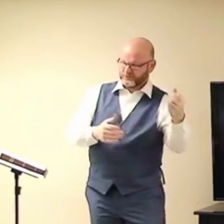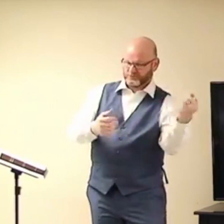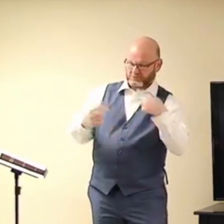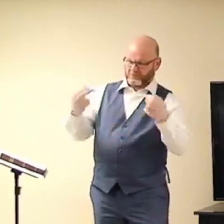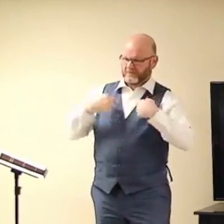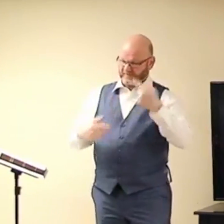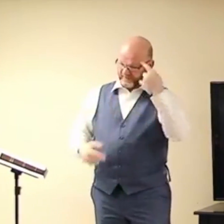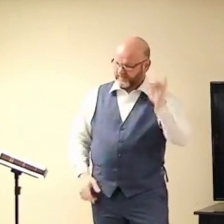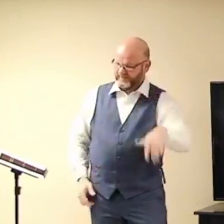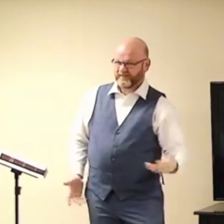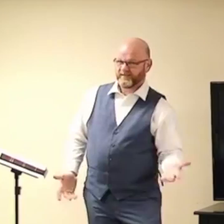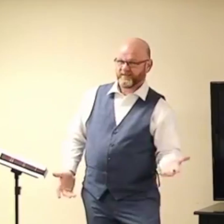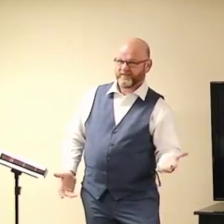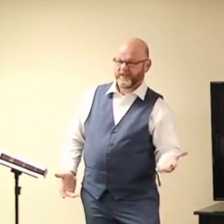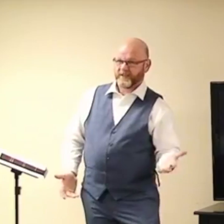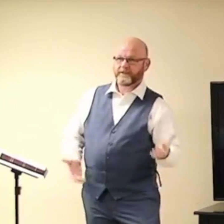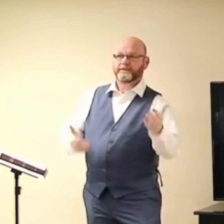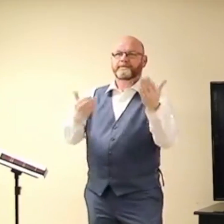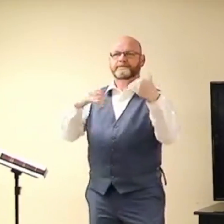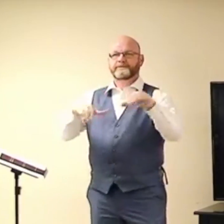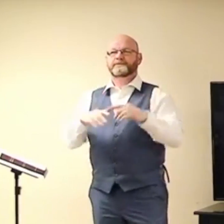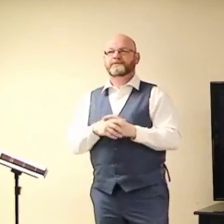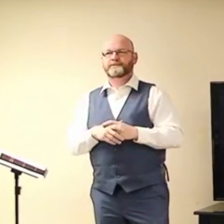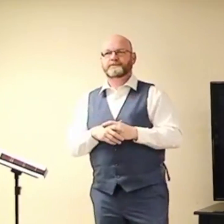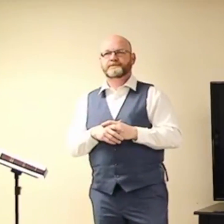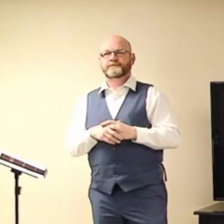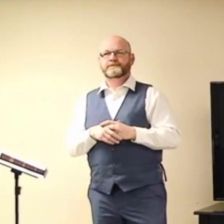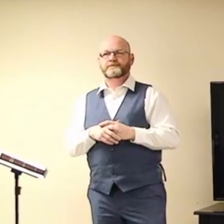For which of these do you stone me?